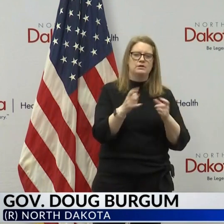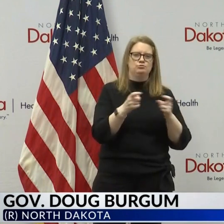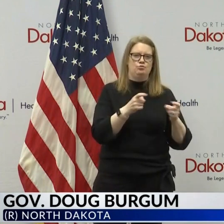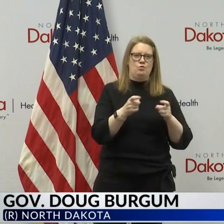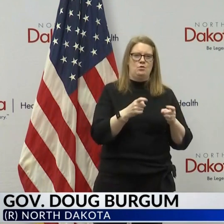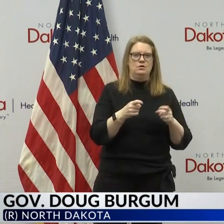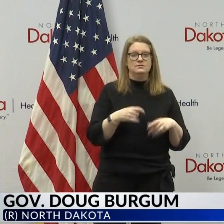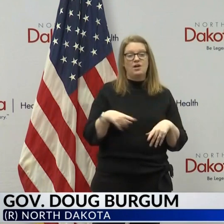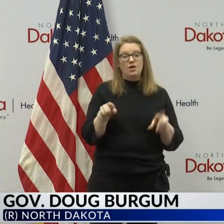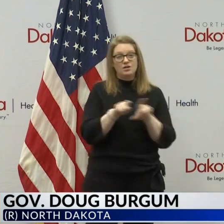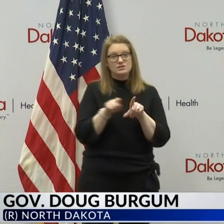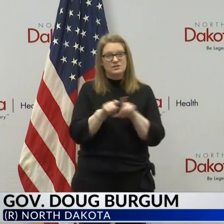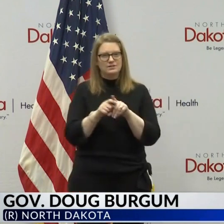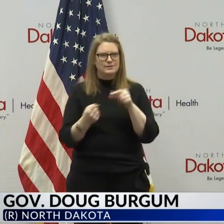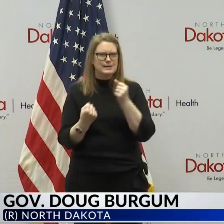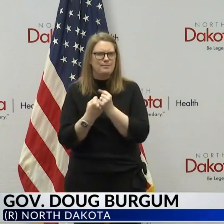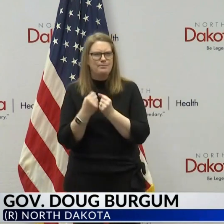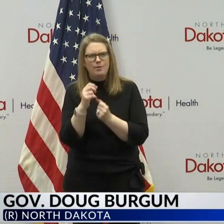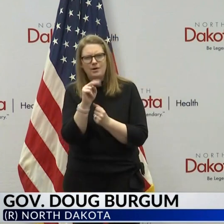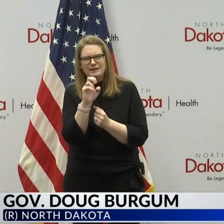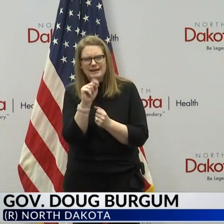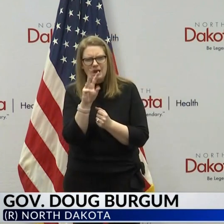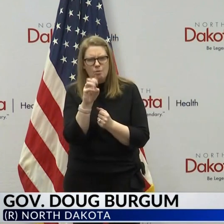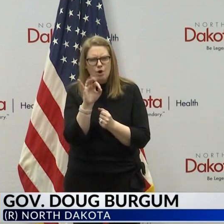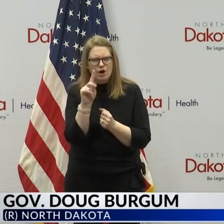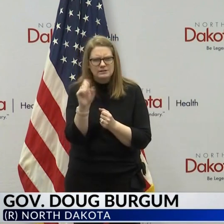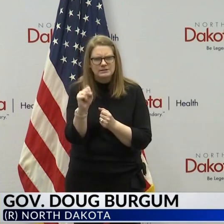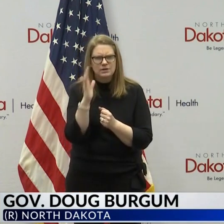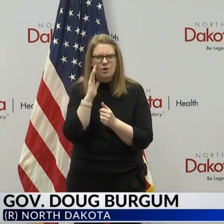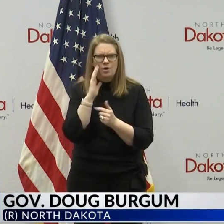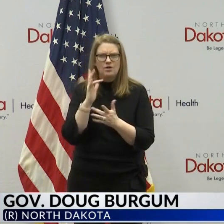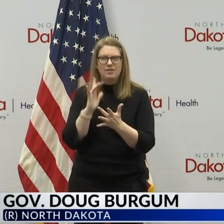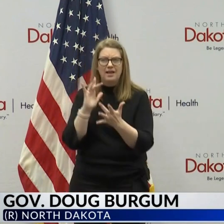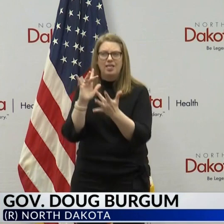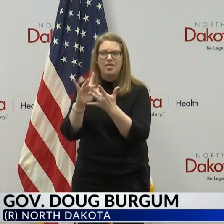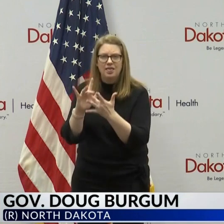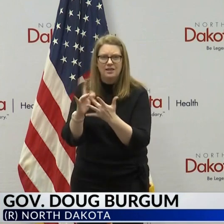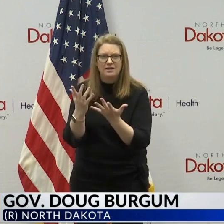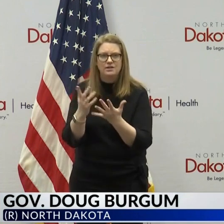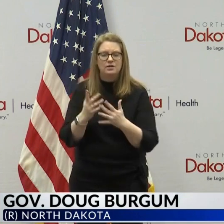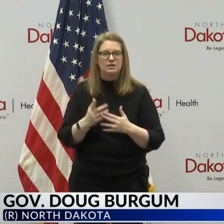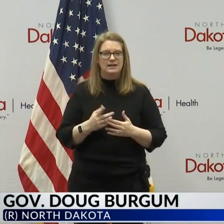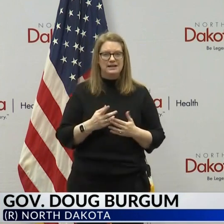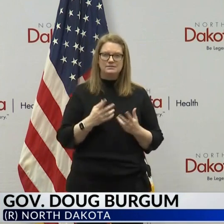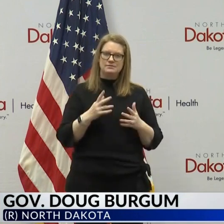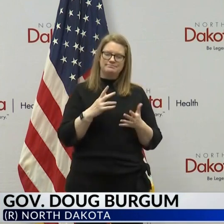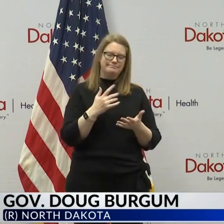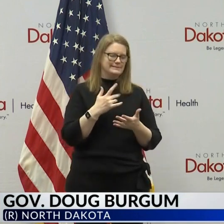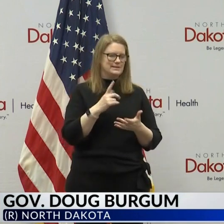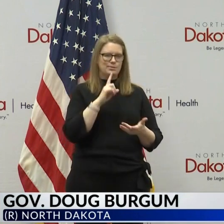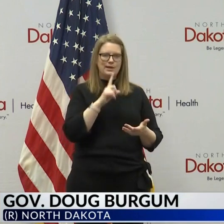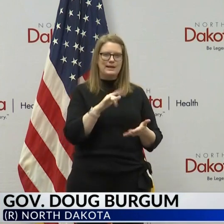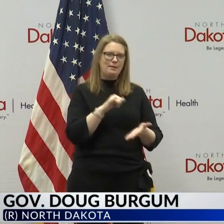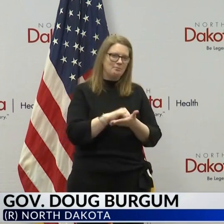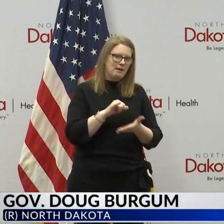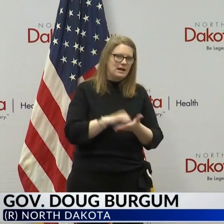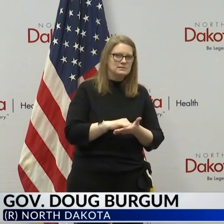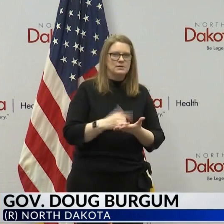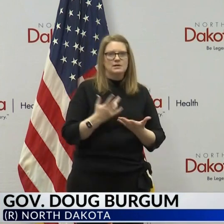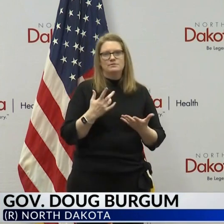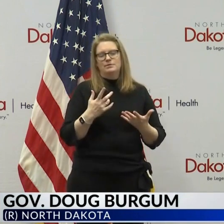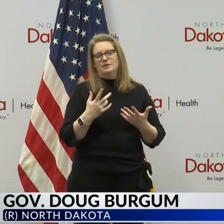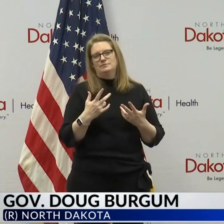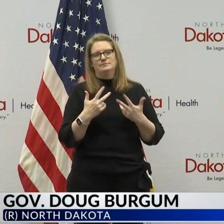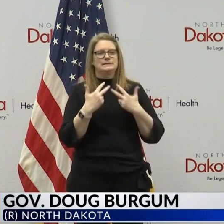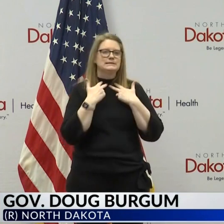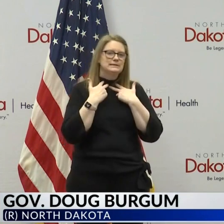shattered support networks of friends and making it difficult for victims to either get help or escape. But we want to reach out to anyone